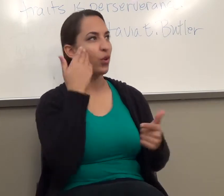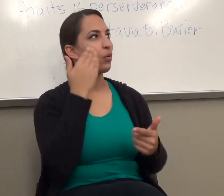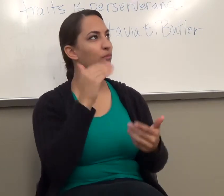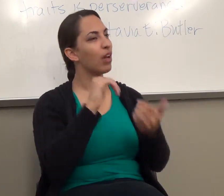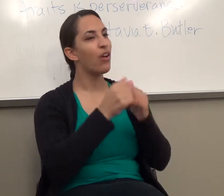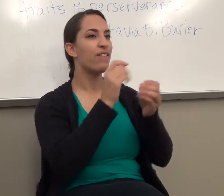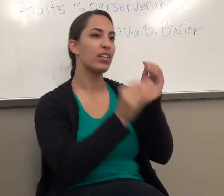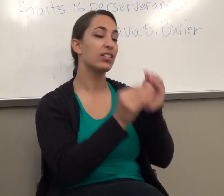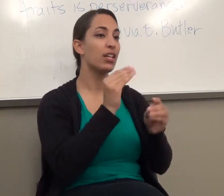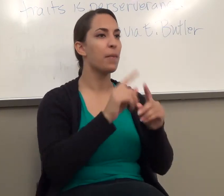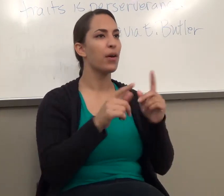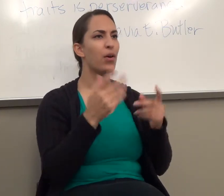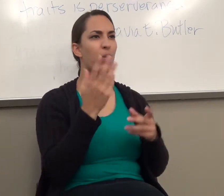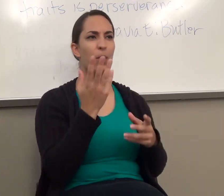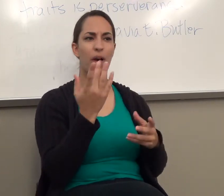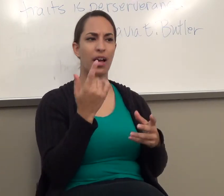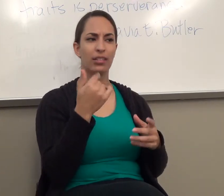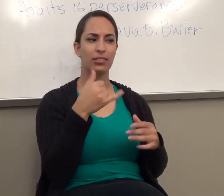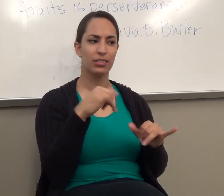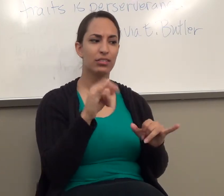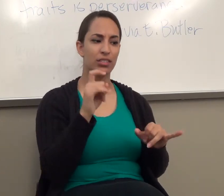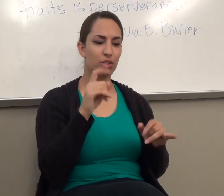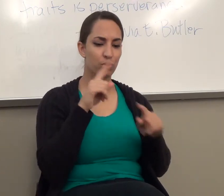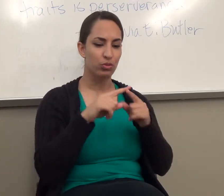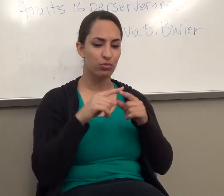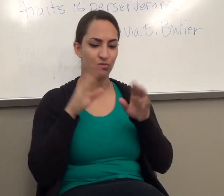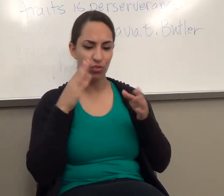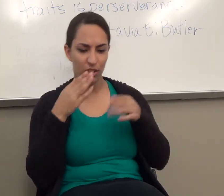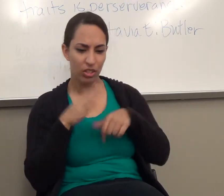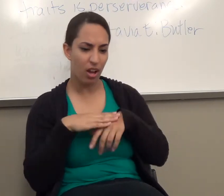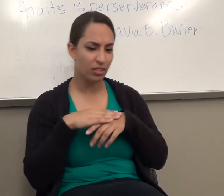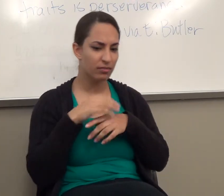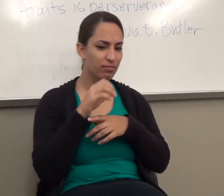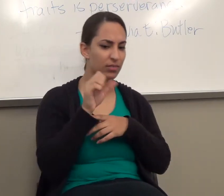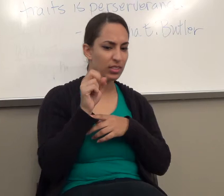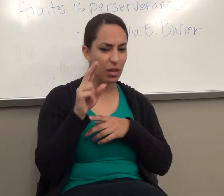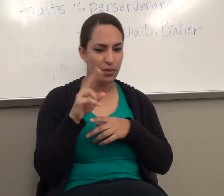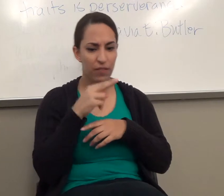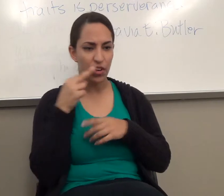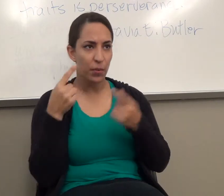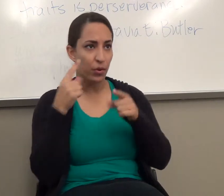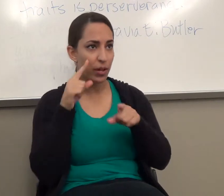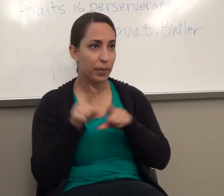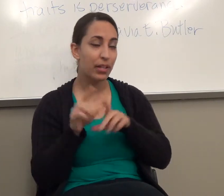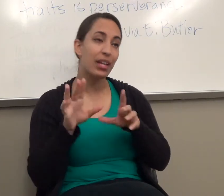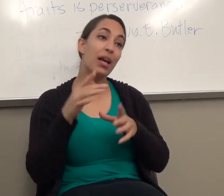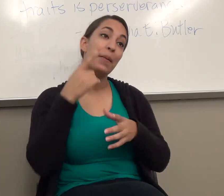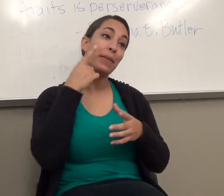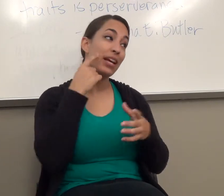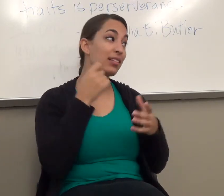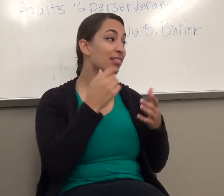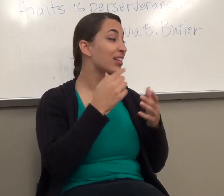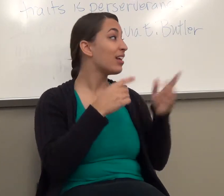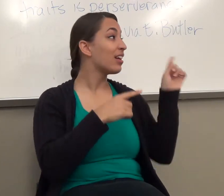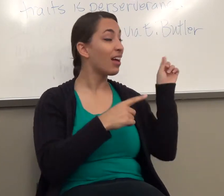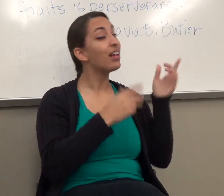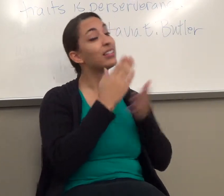on subject-verb agreement, right? But this is a problem. You get sentences like this, and it's not quite